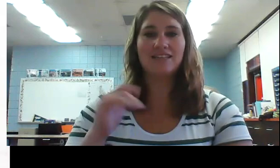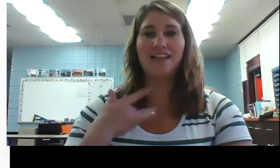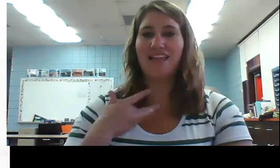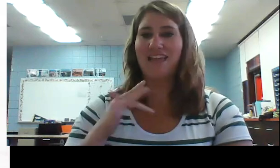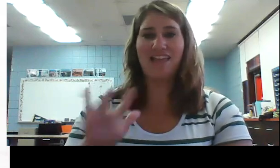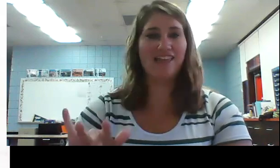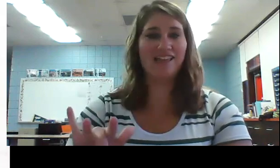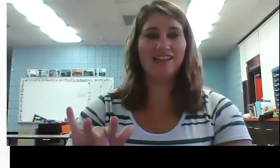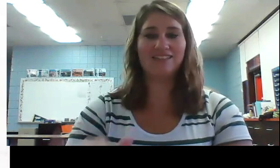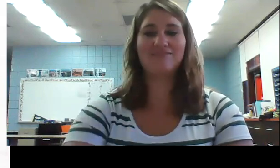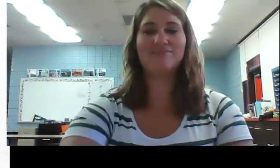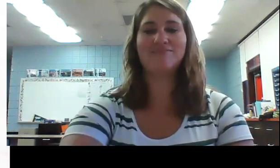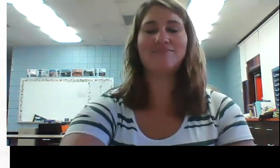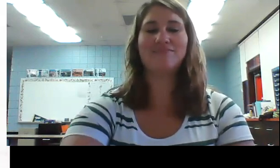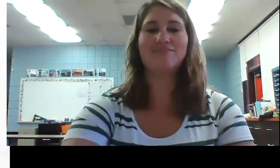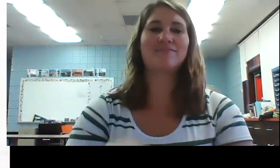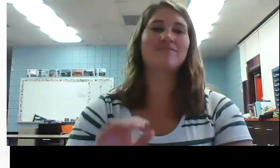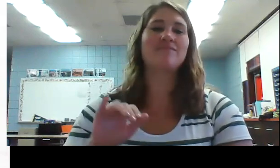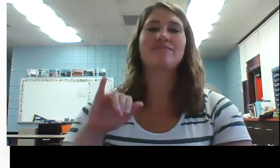says,